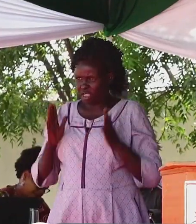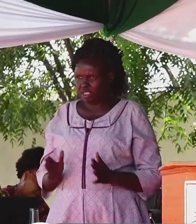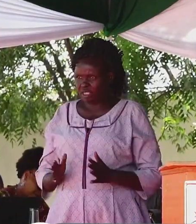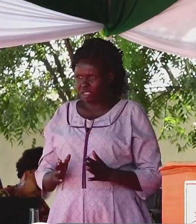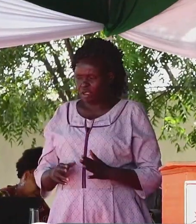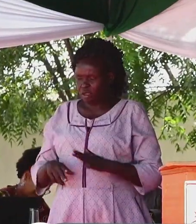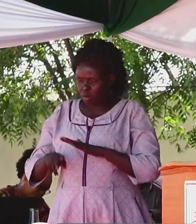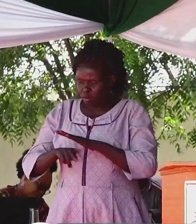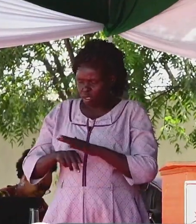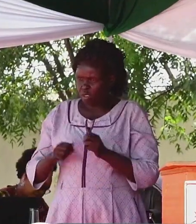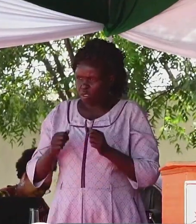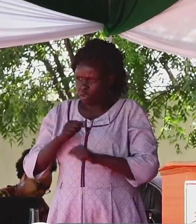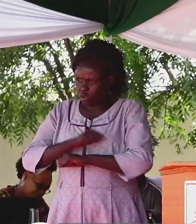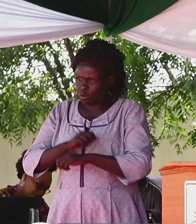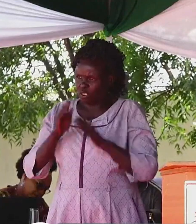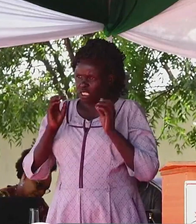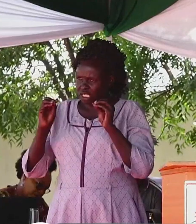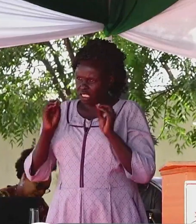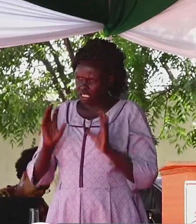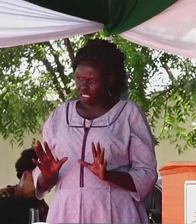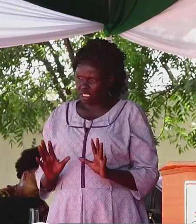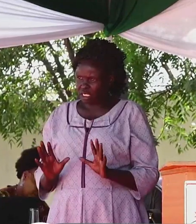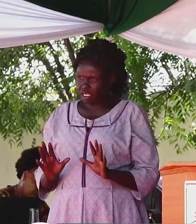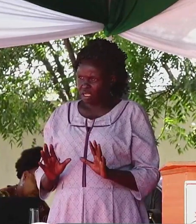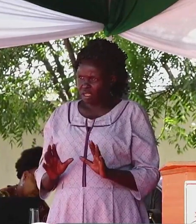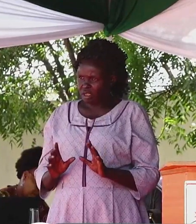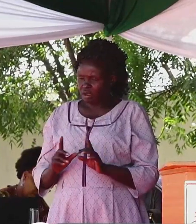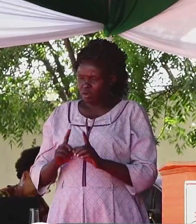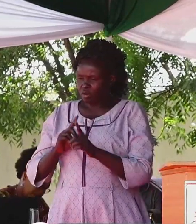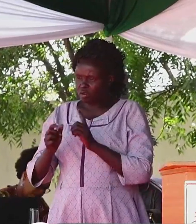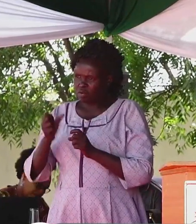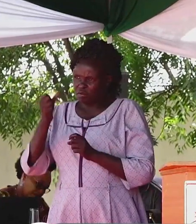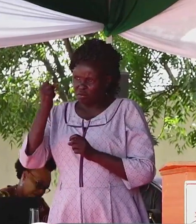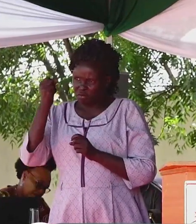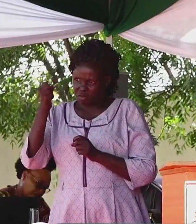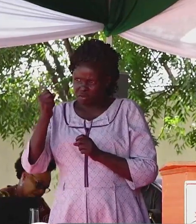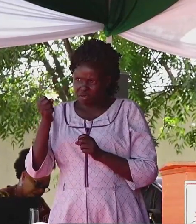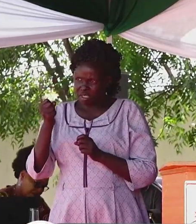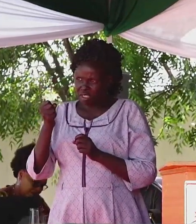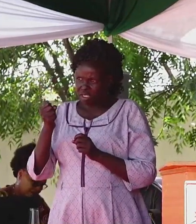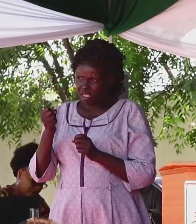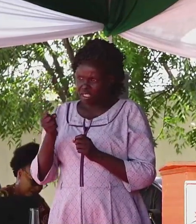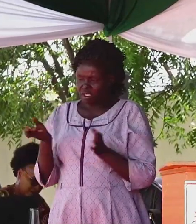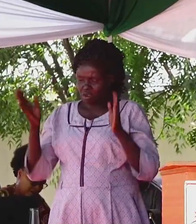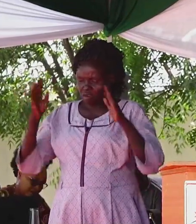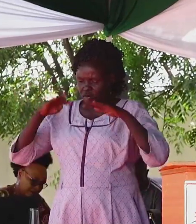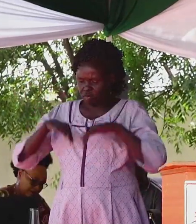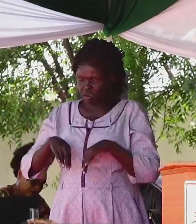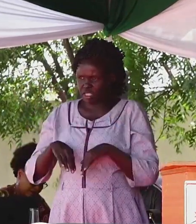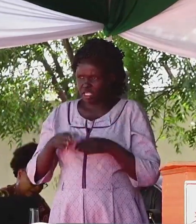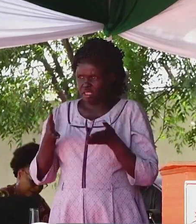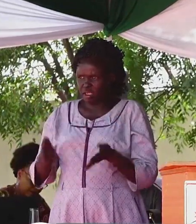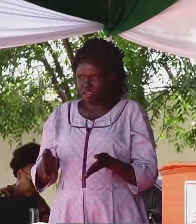preschool teachers, convened for the 5th National ECD Stakeholders Conference